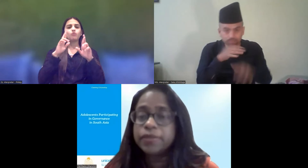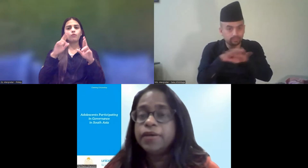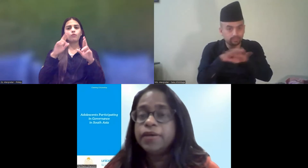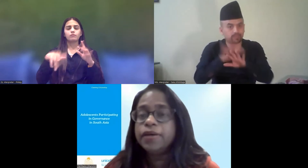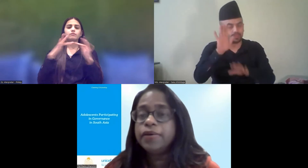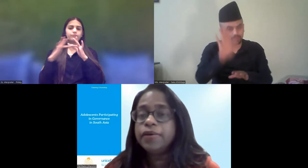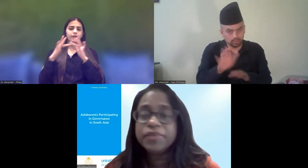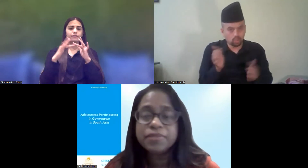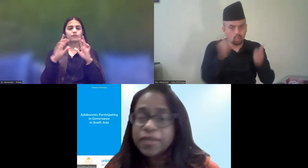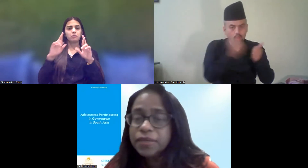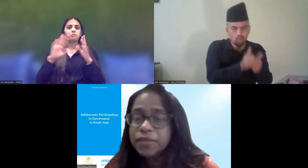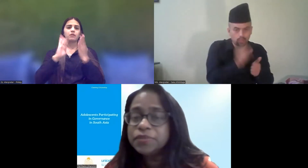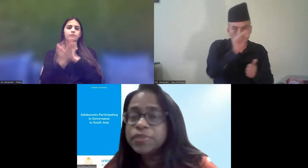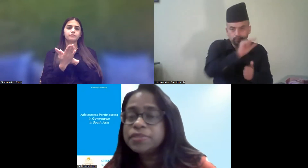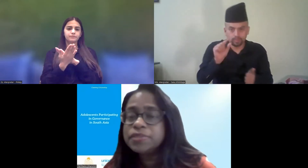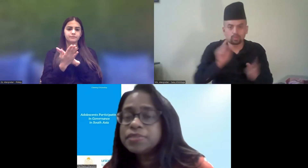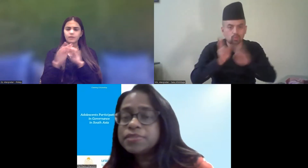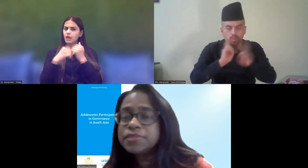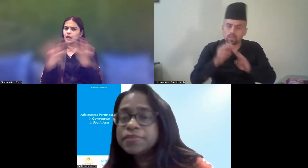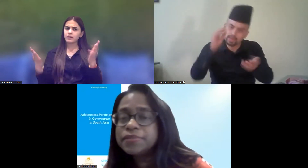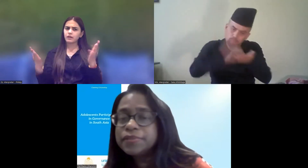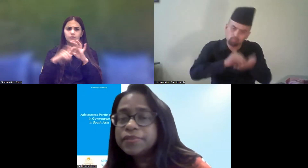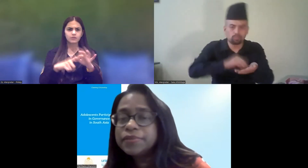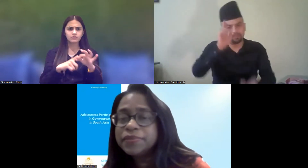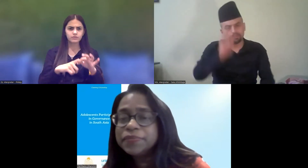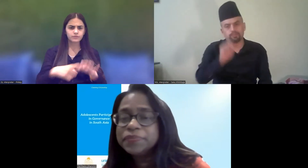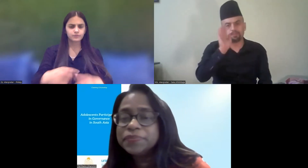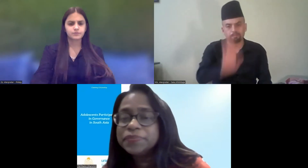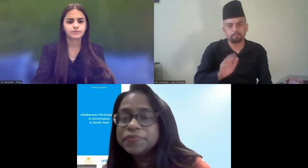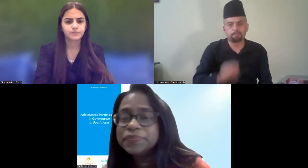that. Yes, any other questions?